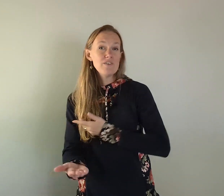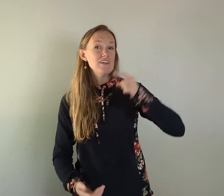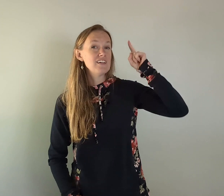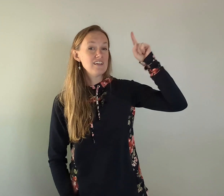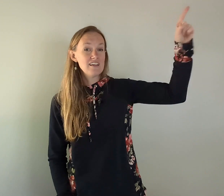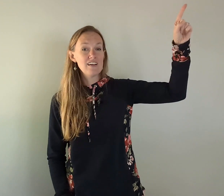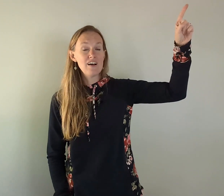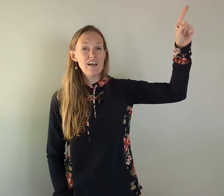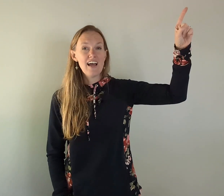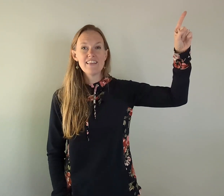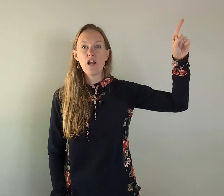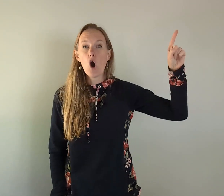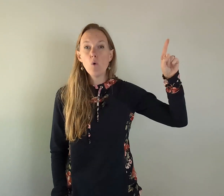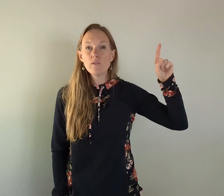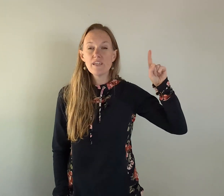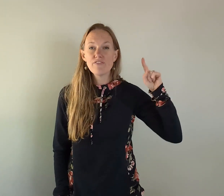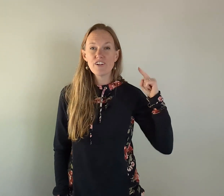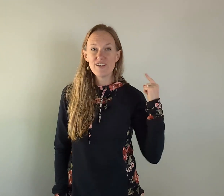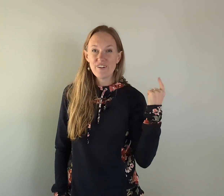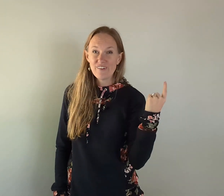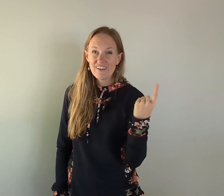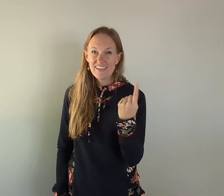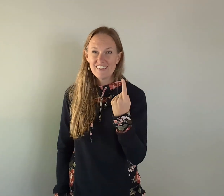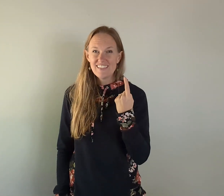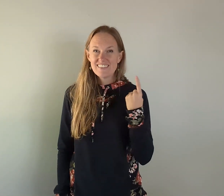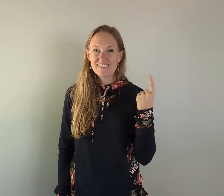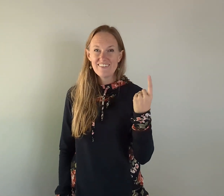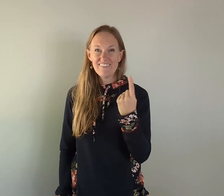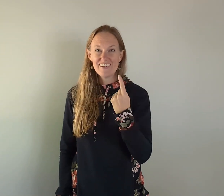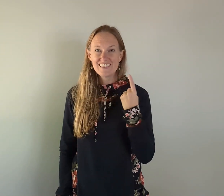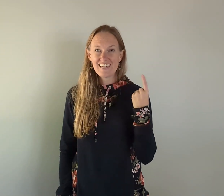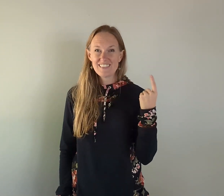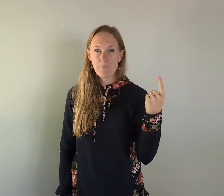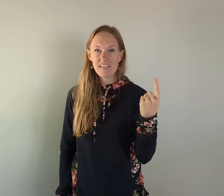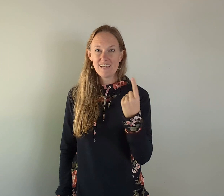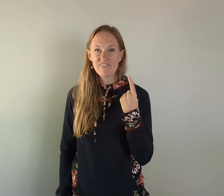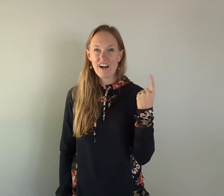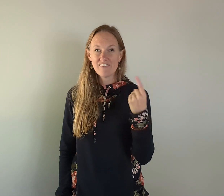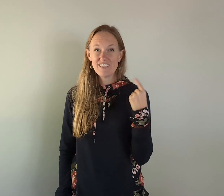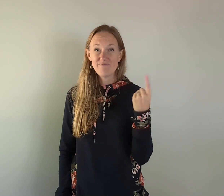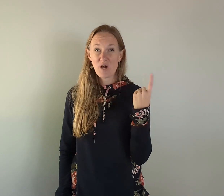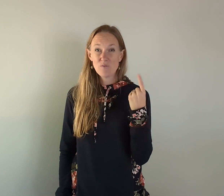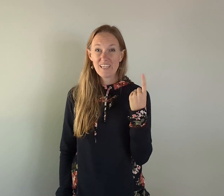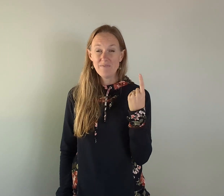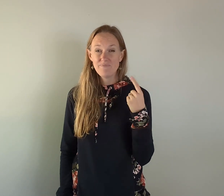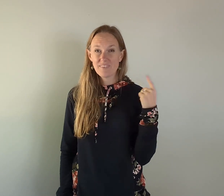you. And then only for you. So once again, it's that beginning of forever, only,